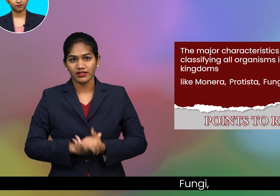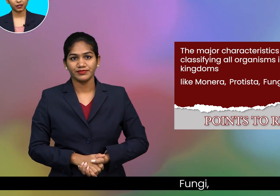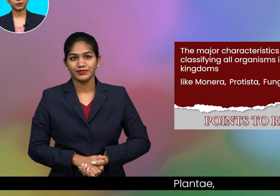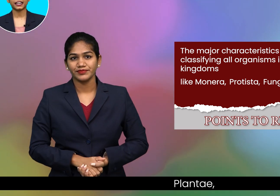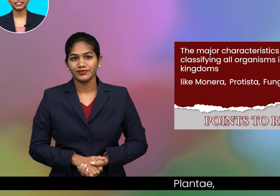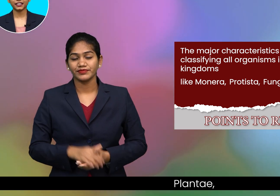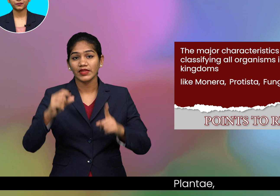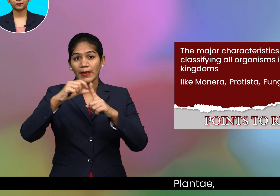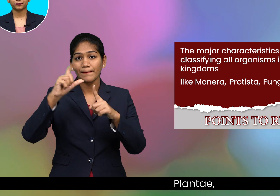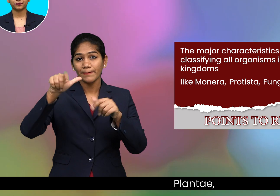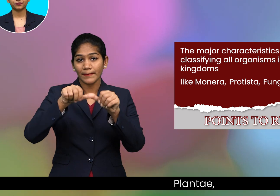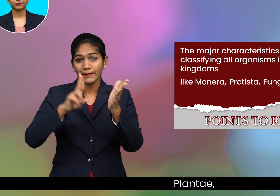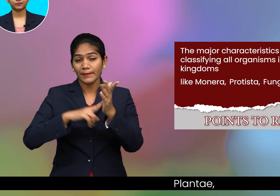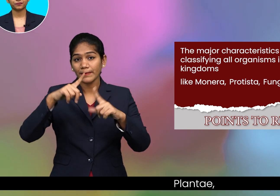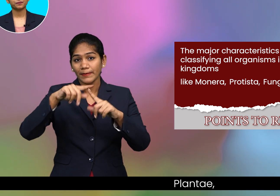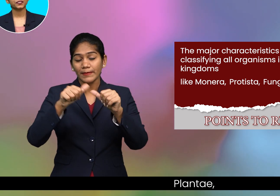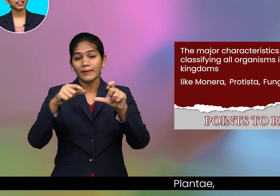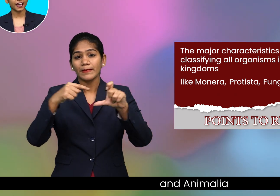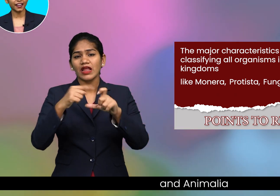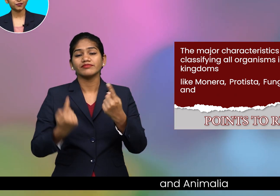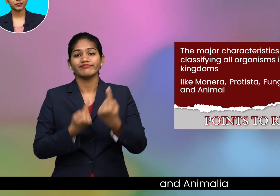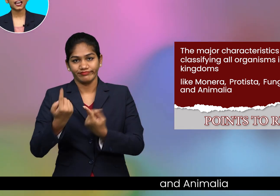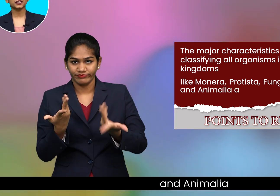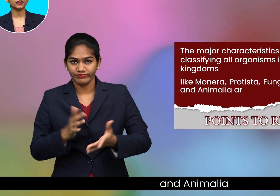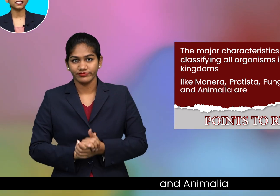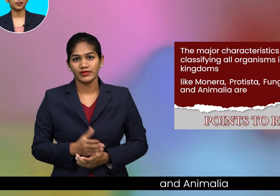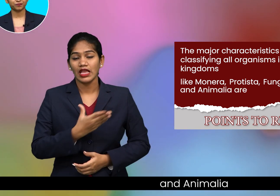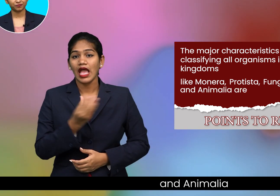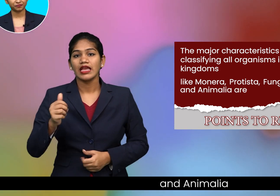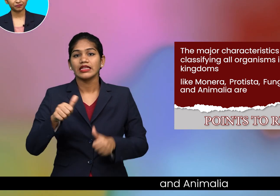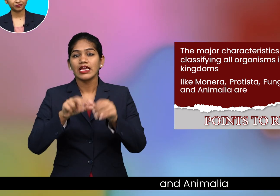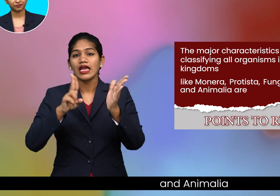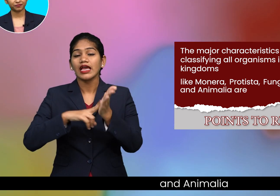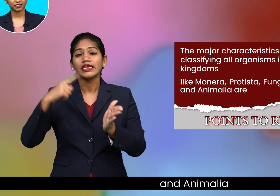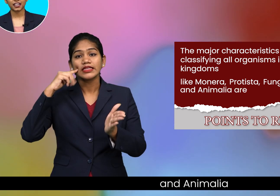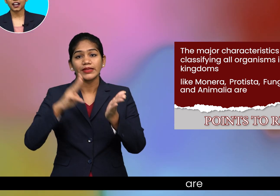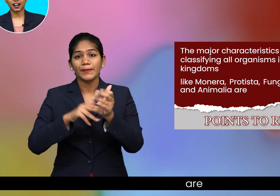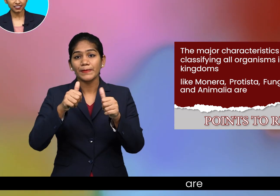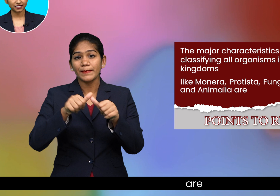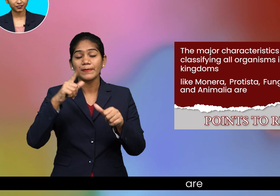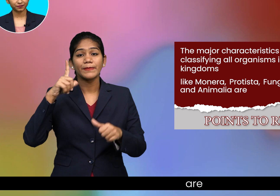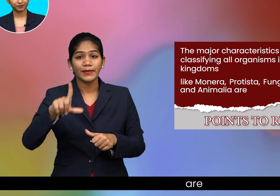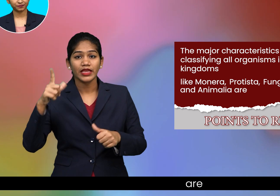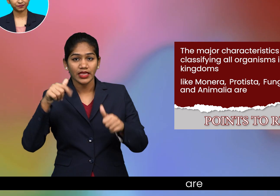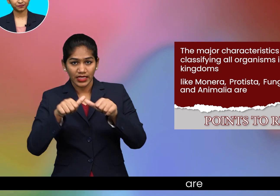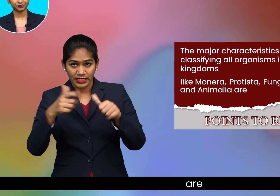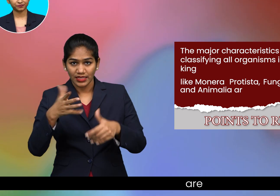Plantae. And Animalia. Are.